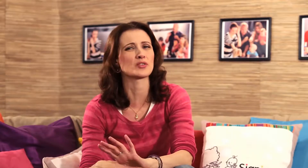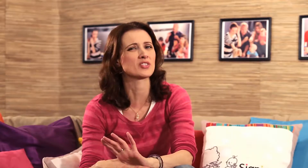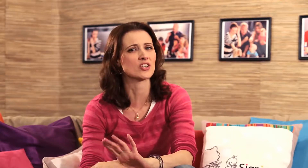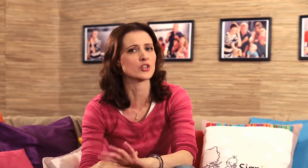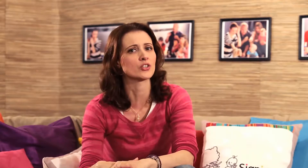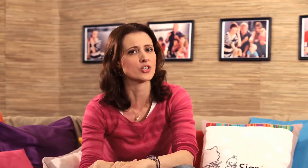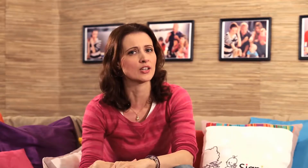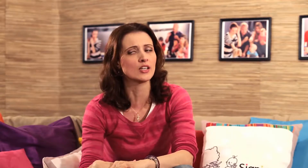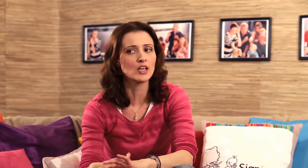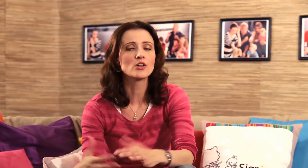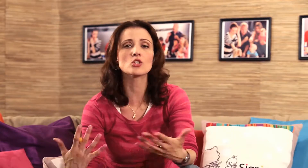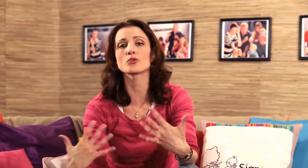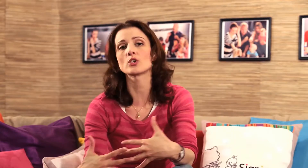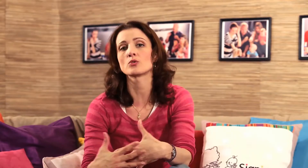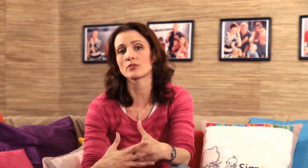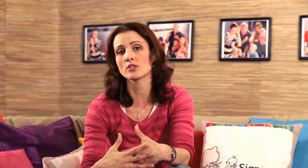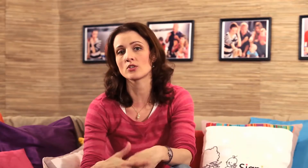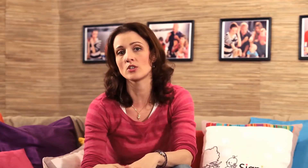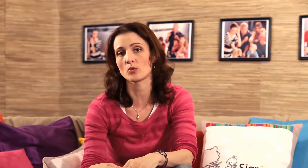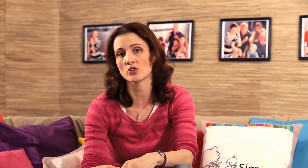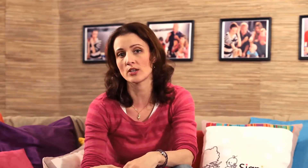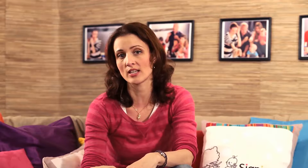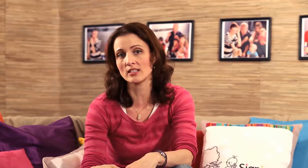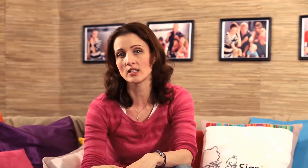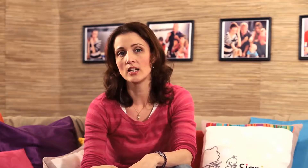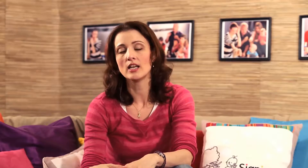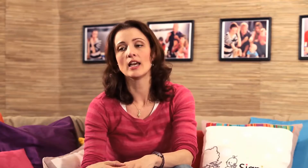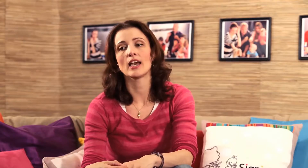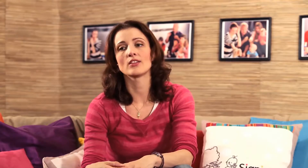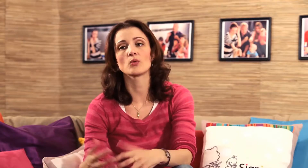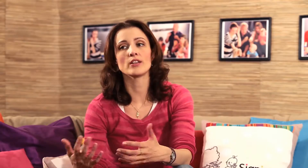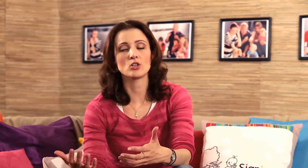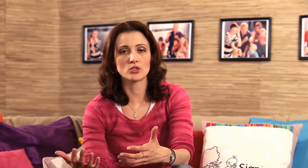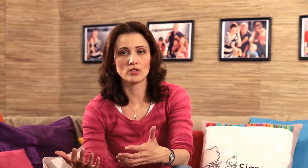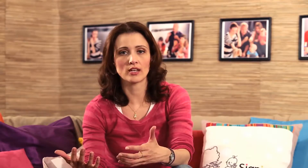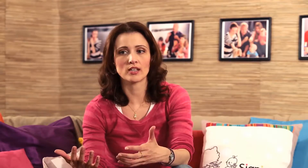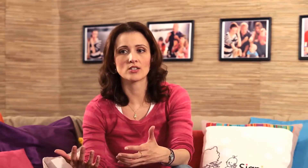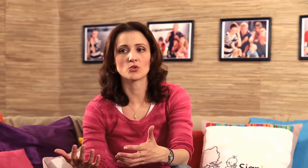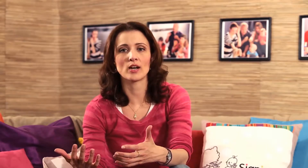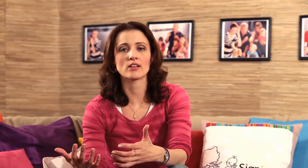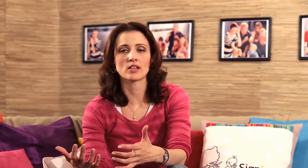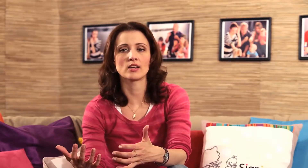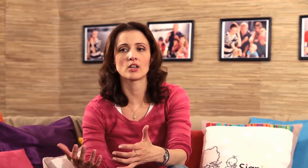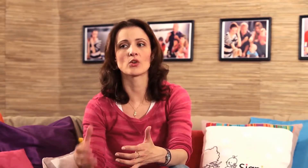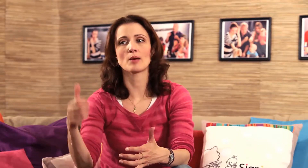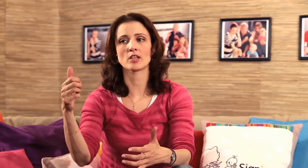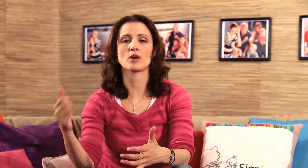of test their understanding just for your own reference so you know where the child's at. And the way that you would do that is rather than grabbing the bottle